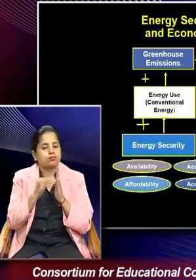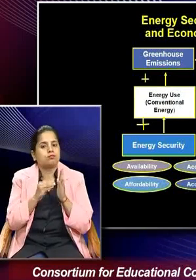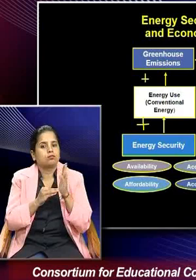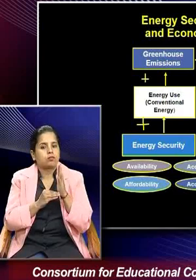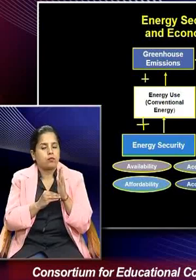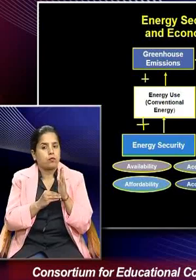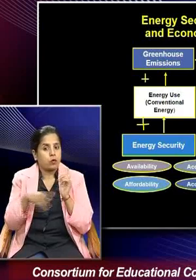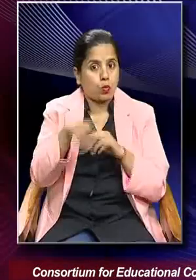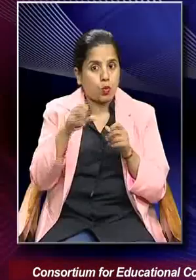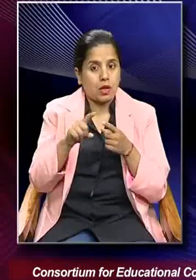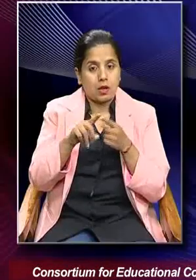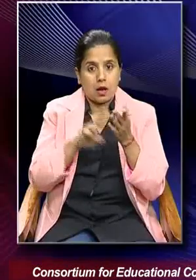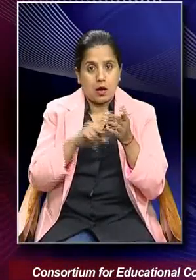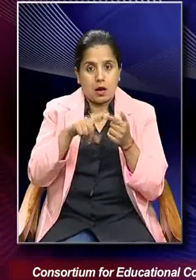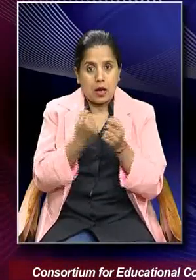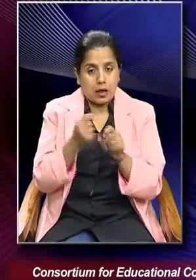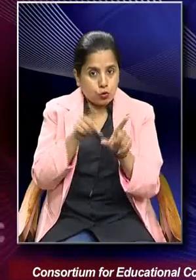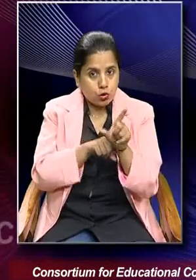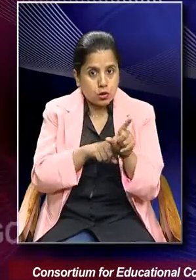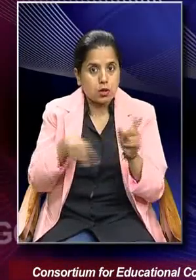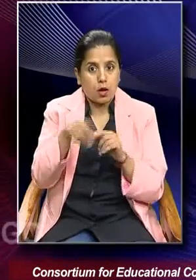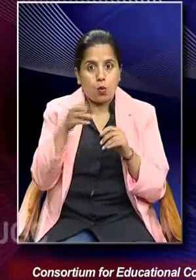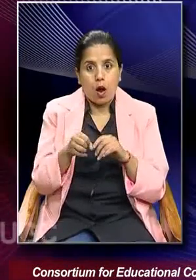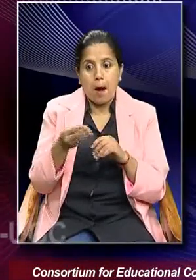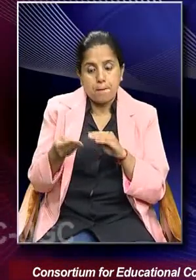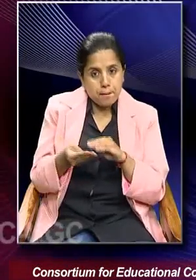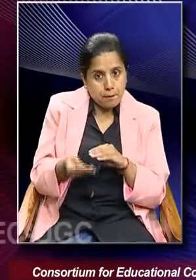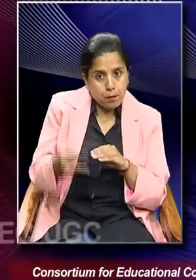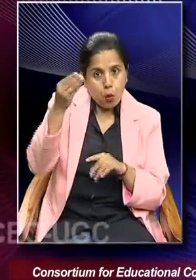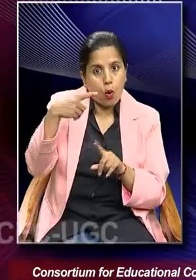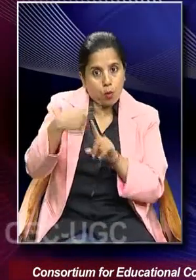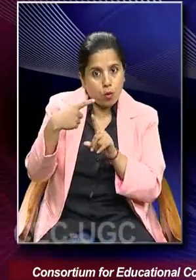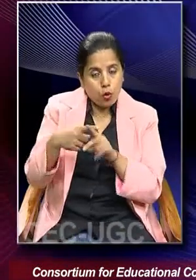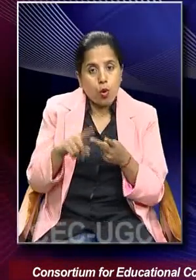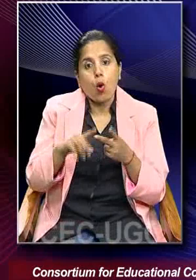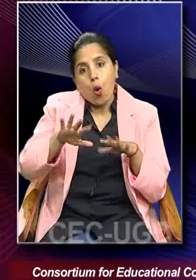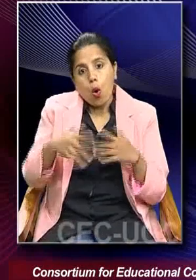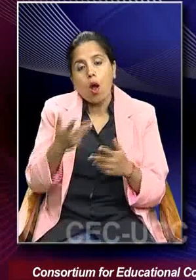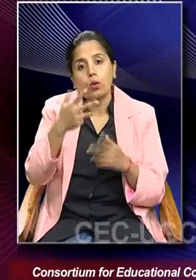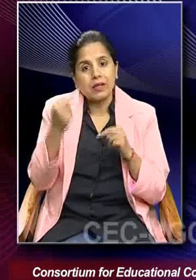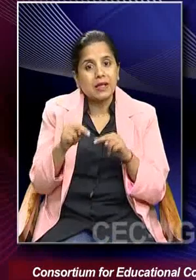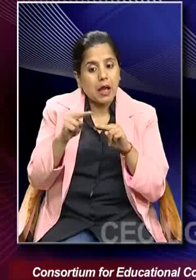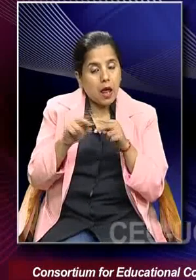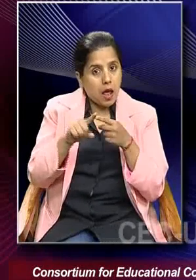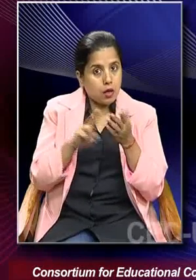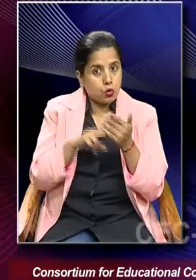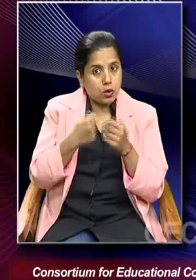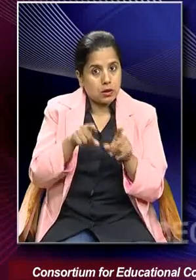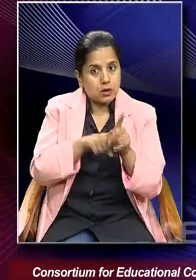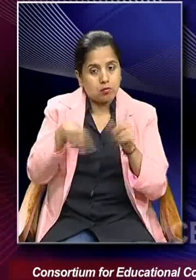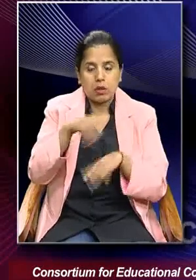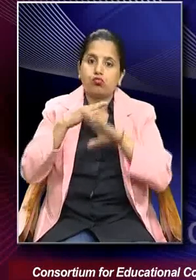to be energy surplus or energy sufficient, you need to be energy